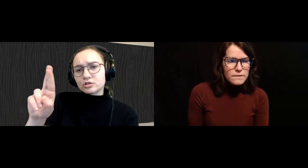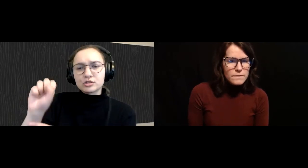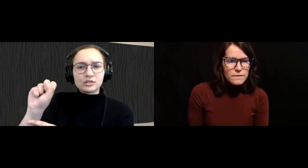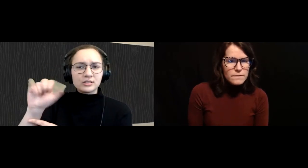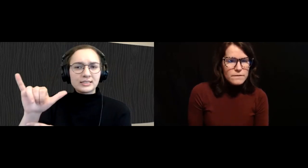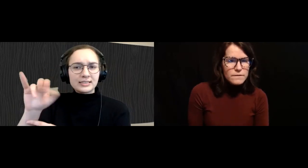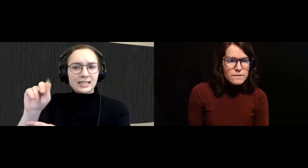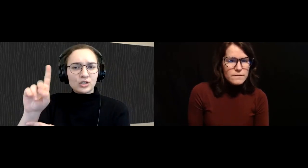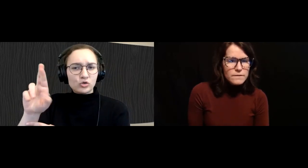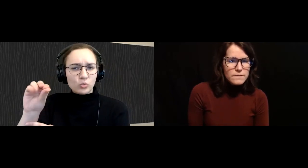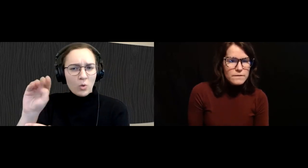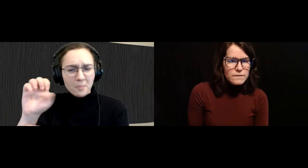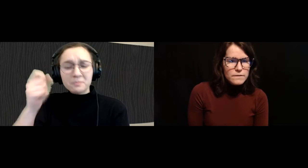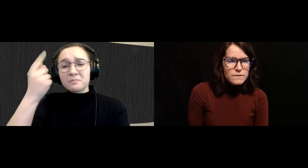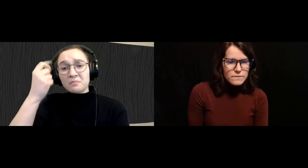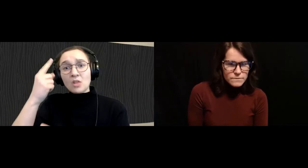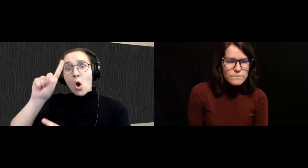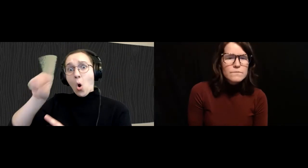Usher's syndrome.